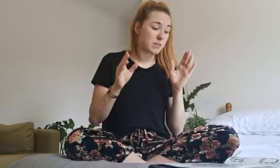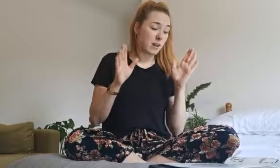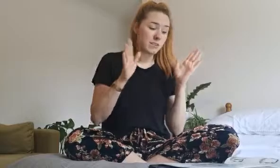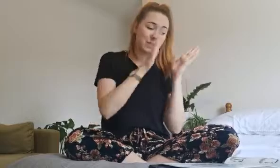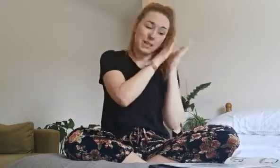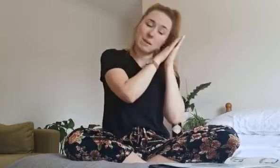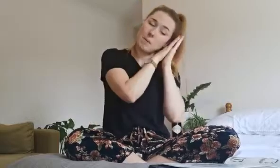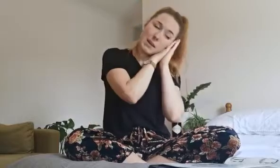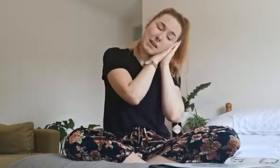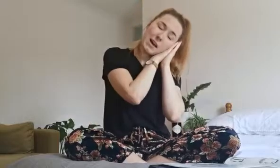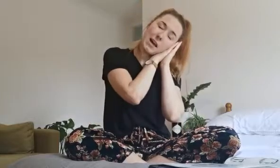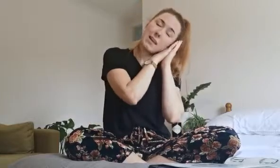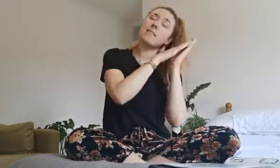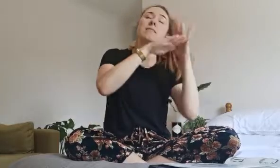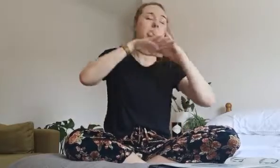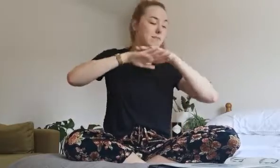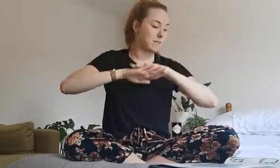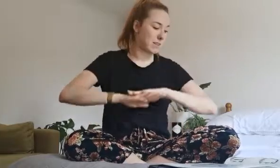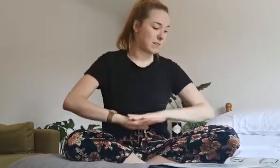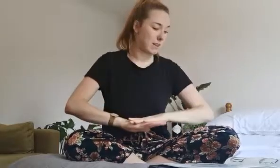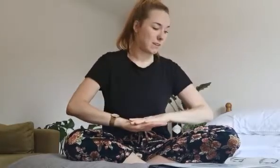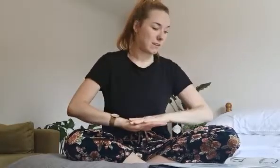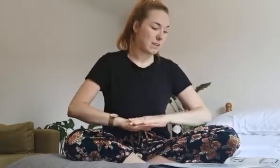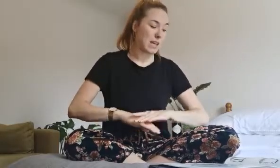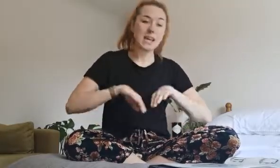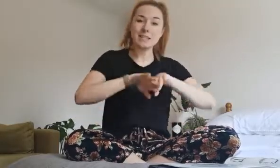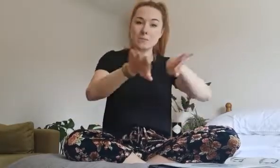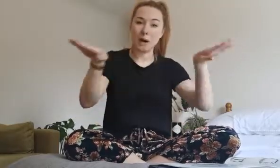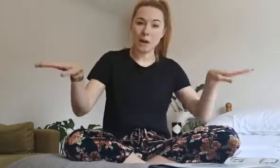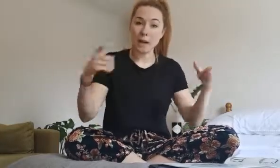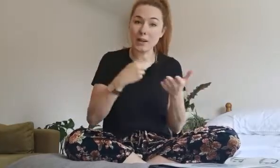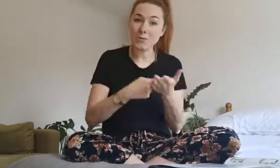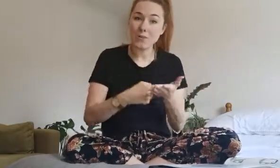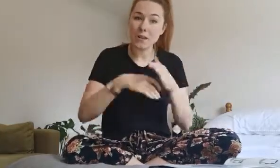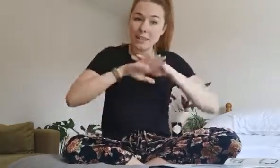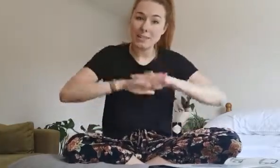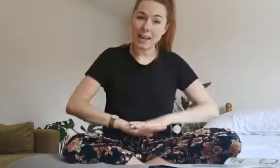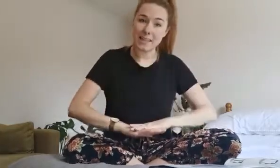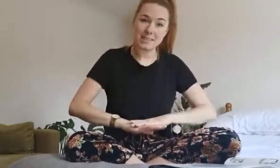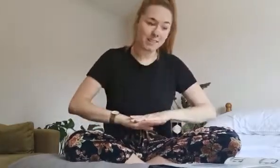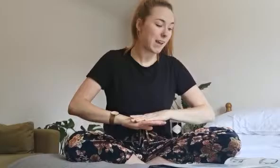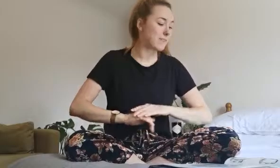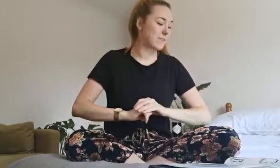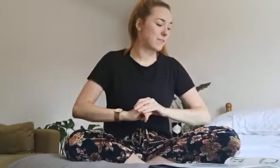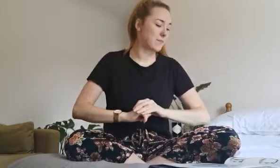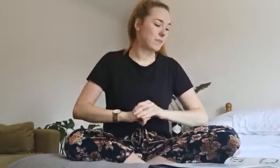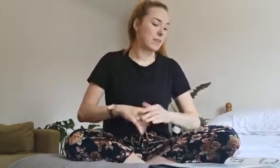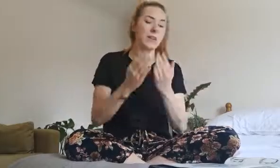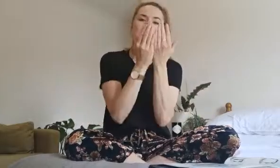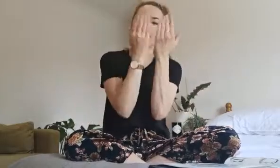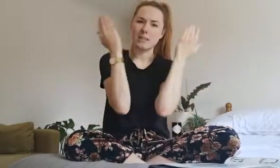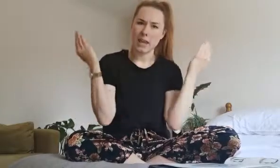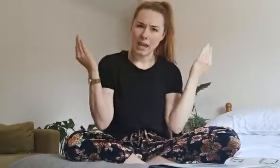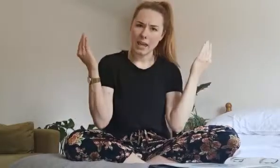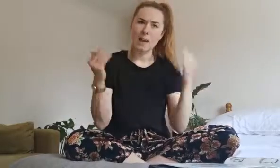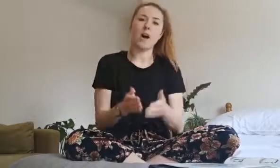done sleeping and sitting, he swam and Roy sat instead. Day